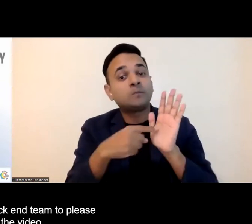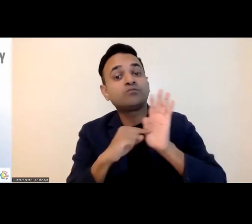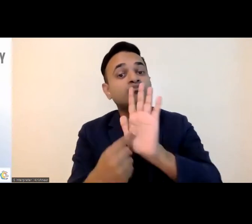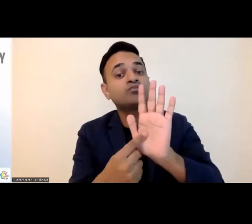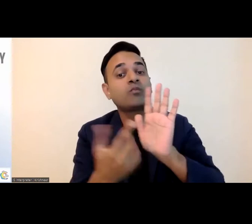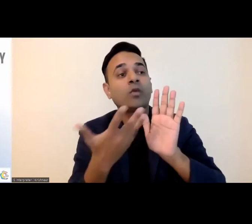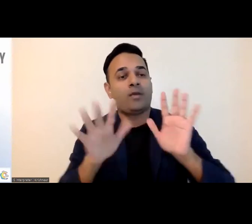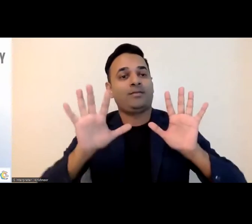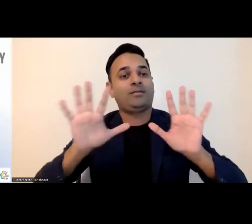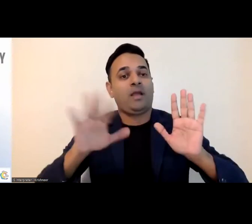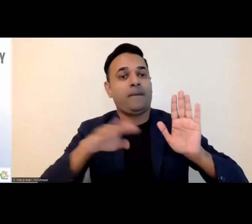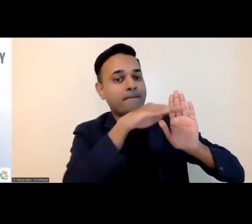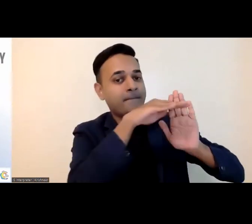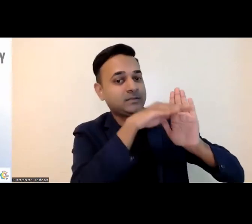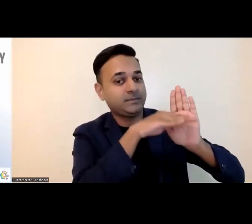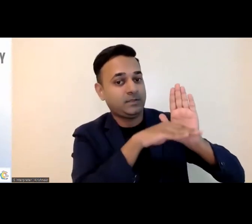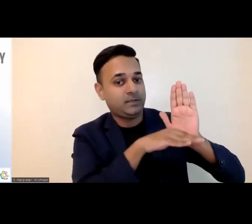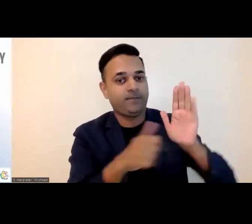video.